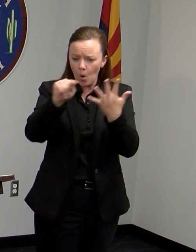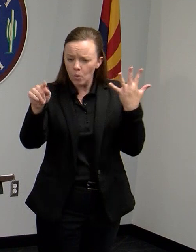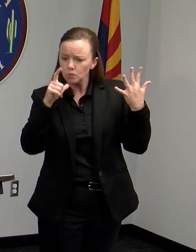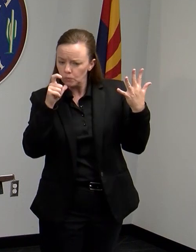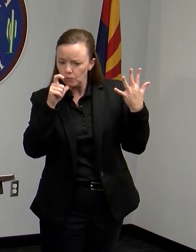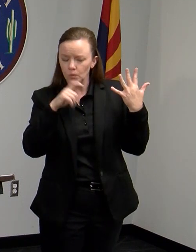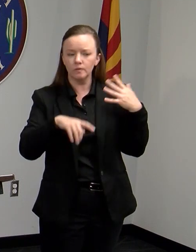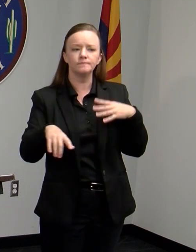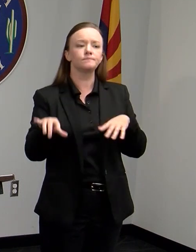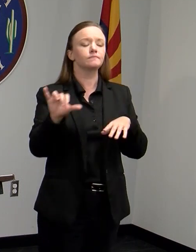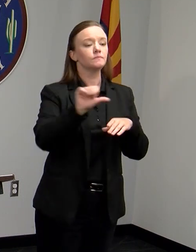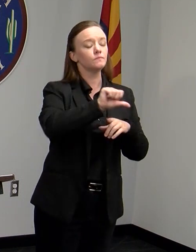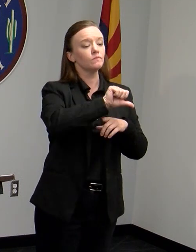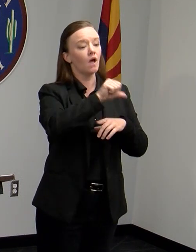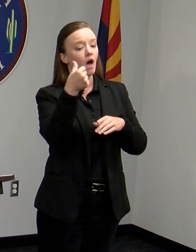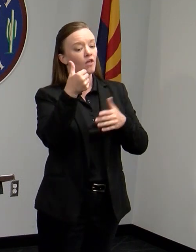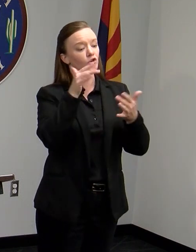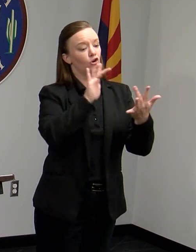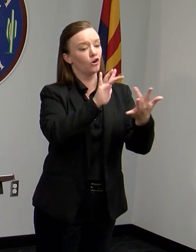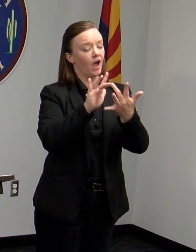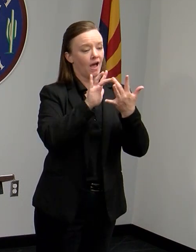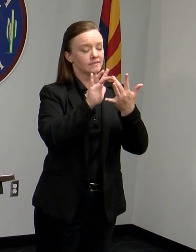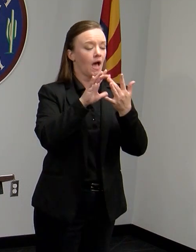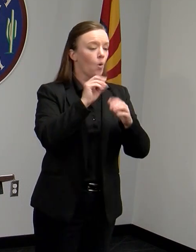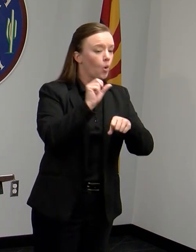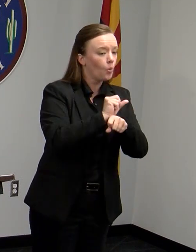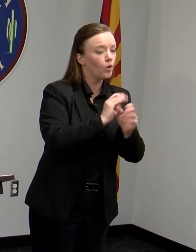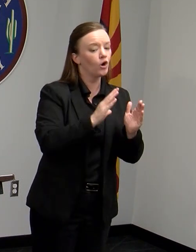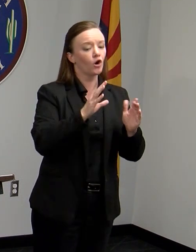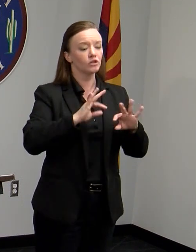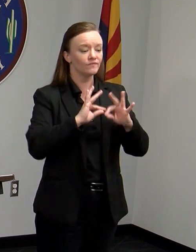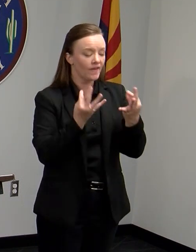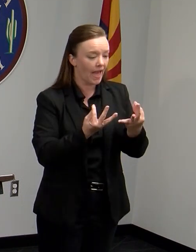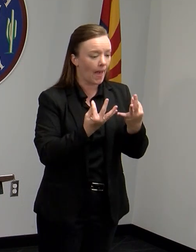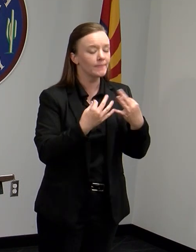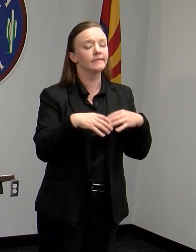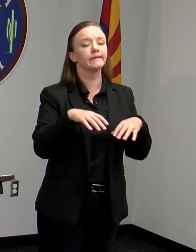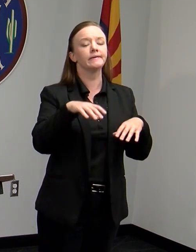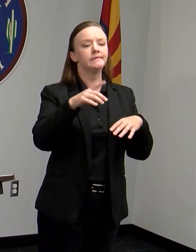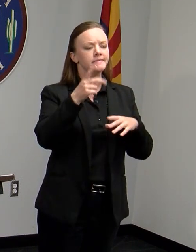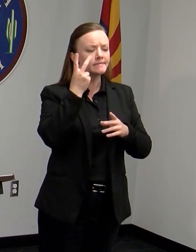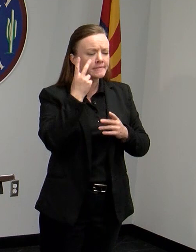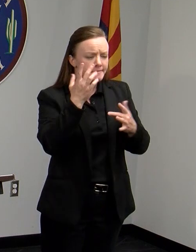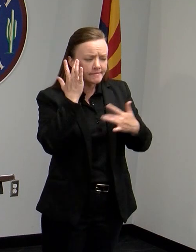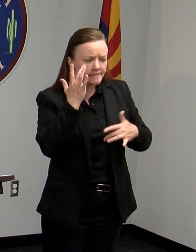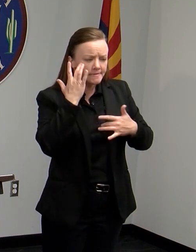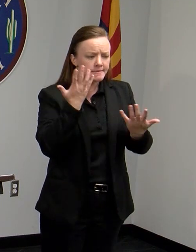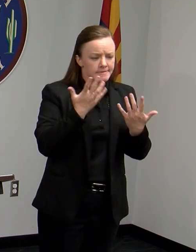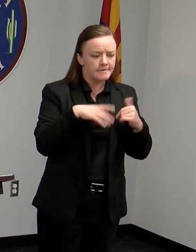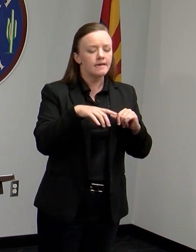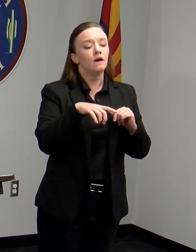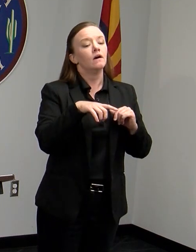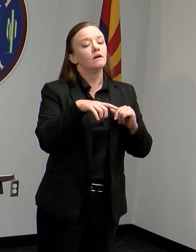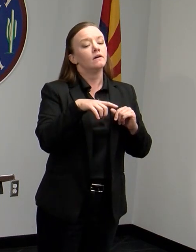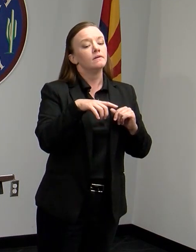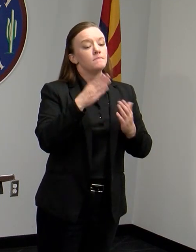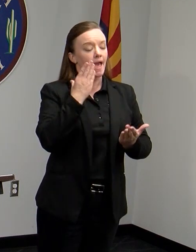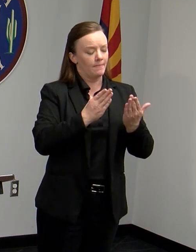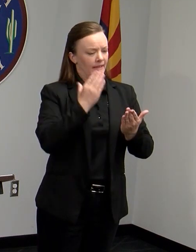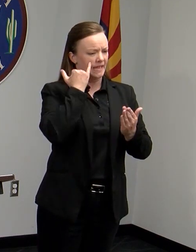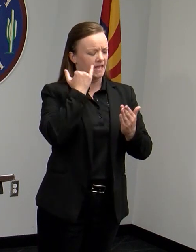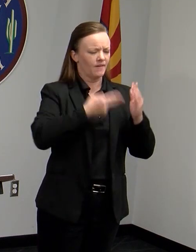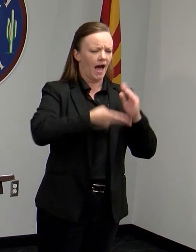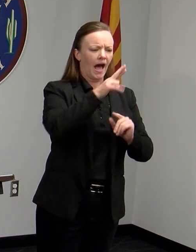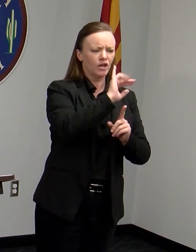symptoms. Depending on how high risk the exposure is, we might check in with them daily, or we just might check in at the end of